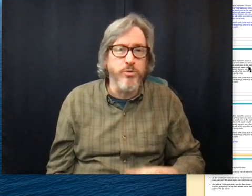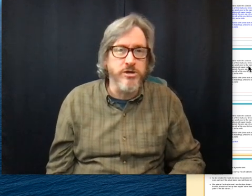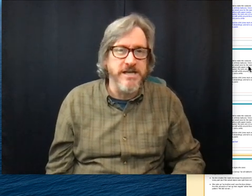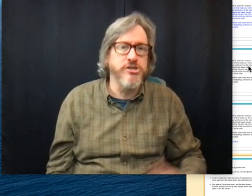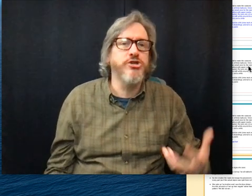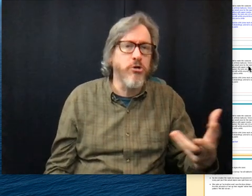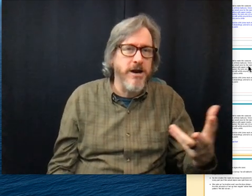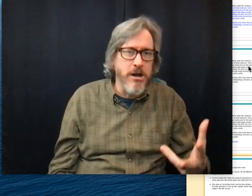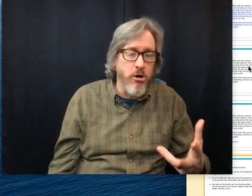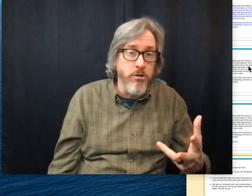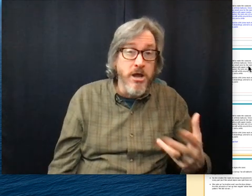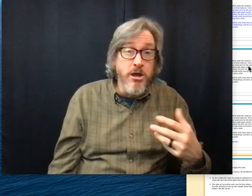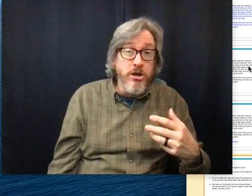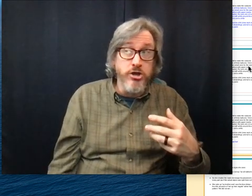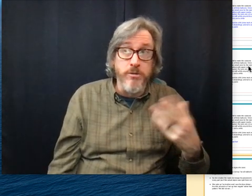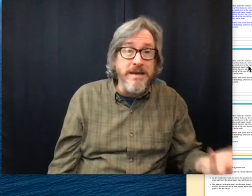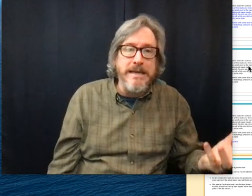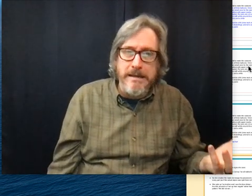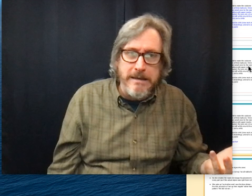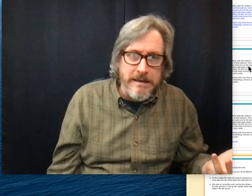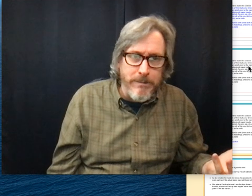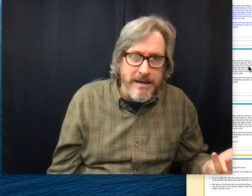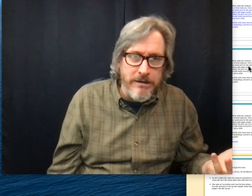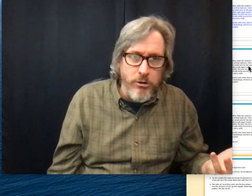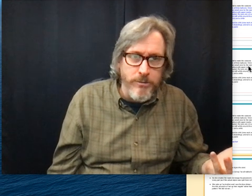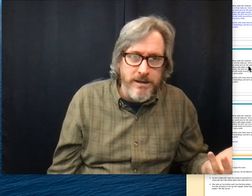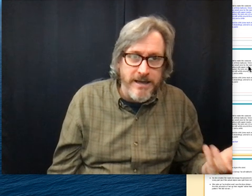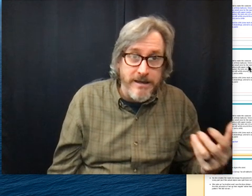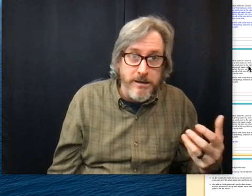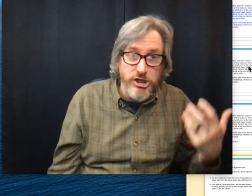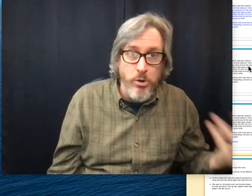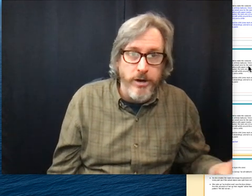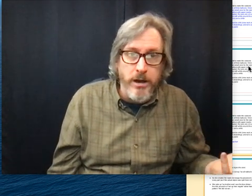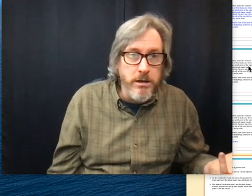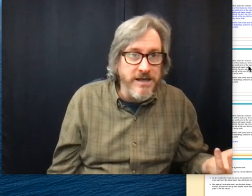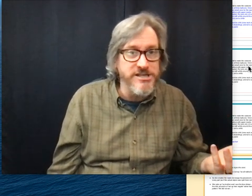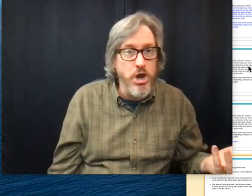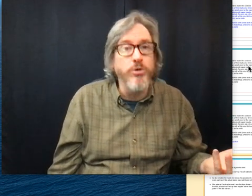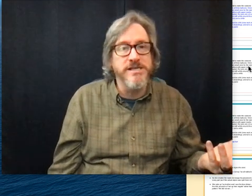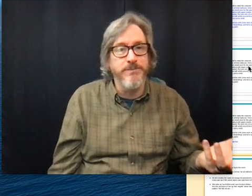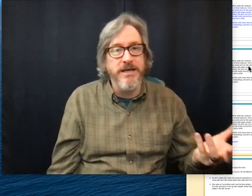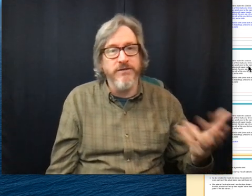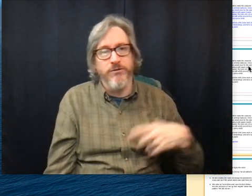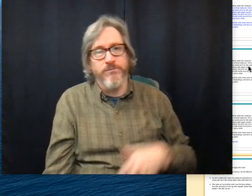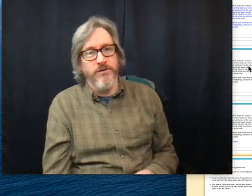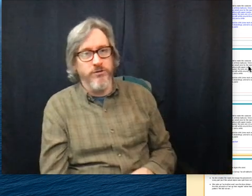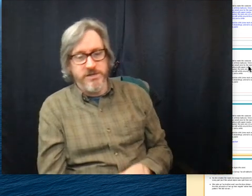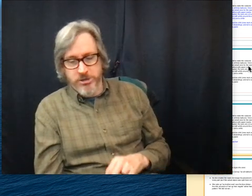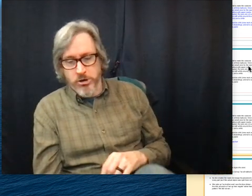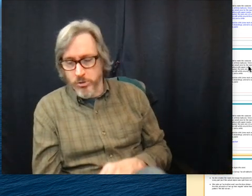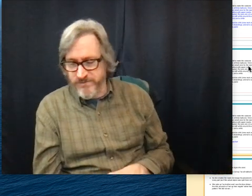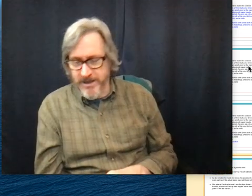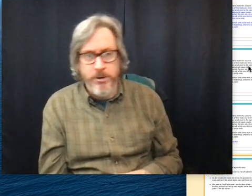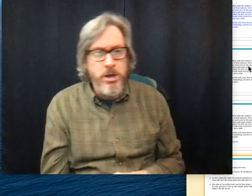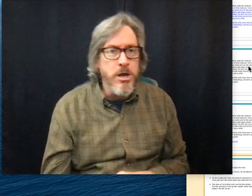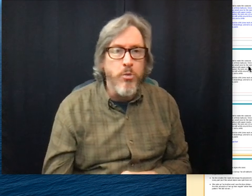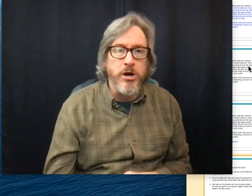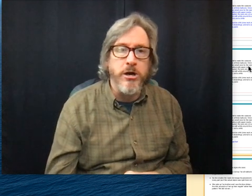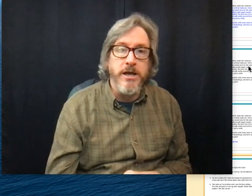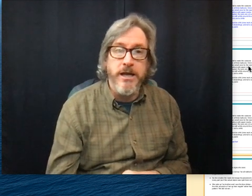If someone were to say, the store I go, your immediate thought would be like Yoda. It's Yoda speak, if you're a Star Wars